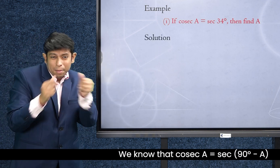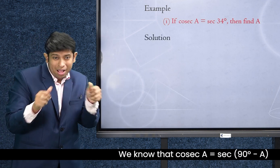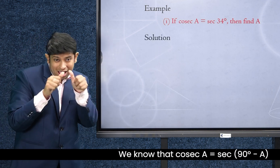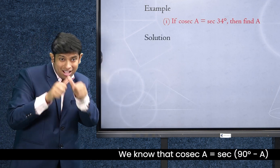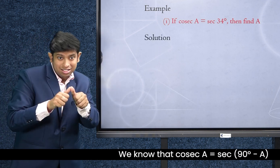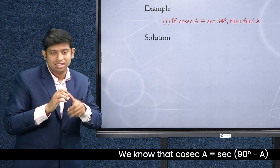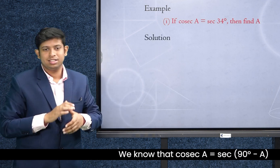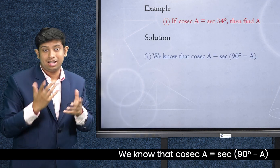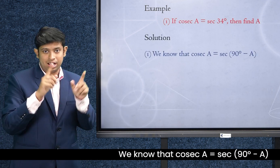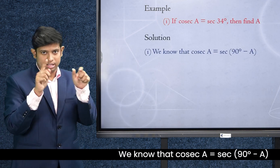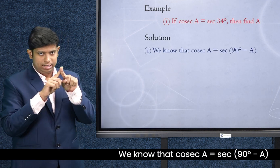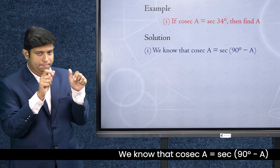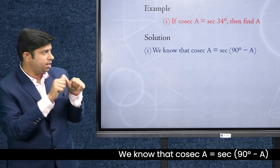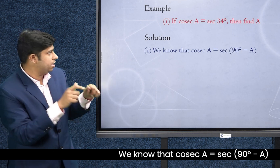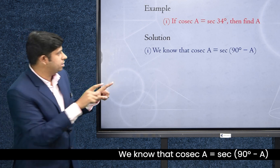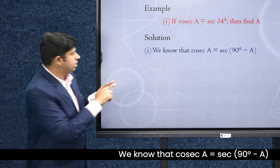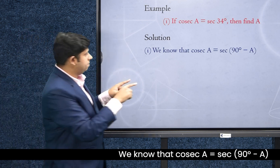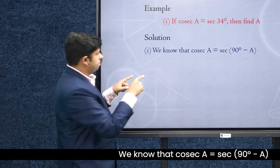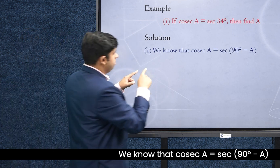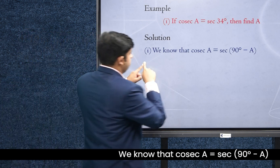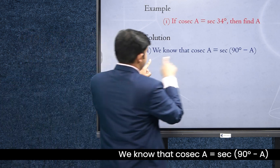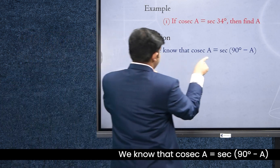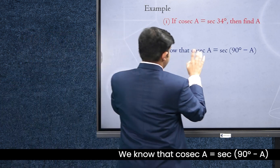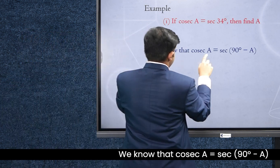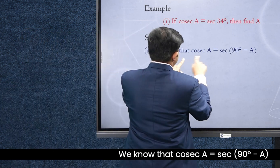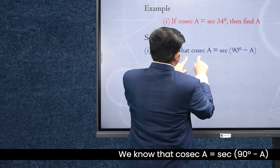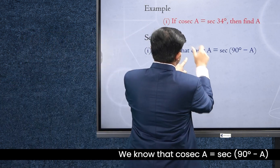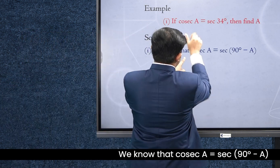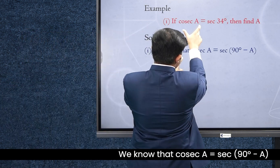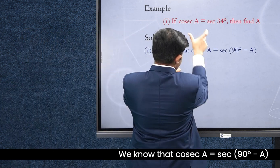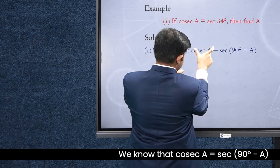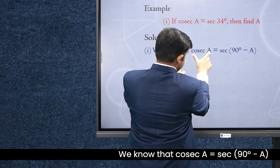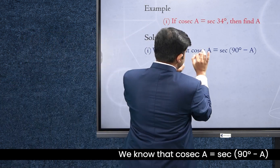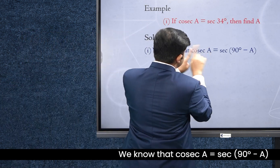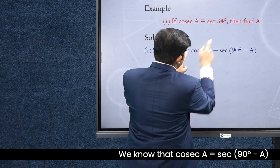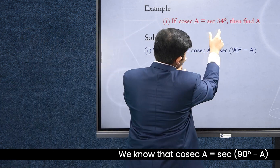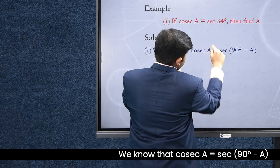Solution: we know that cosecant A is equal to secant 90 degrees minus A.